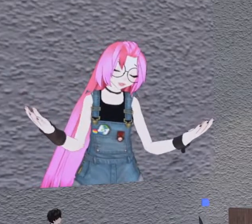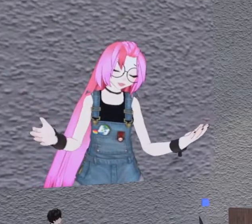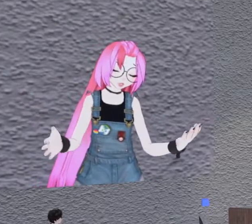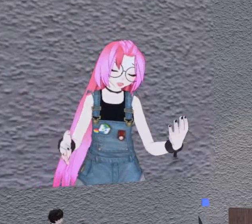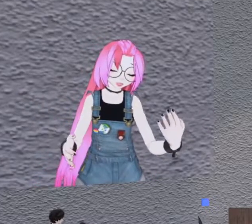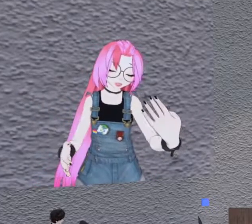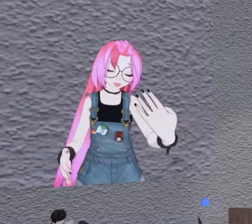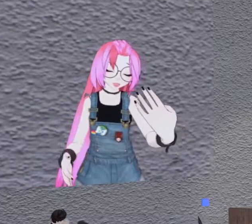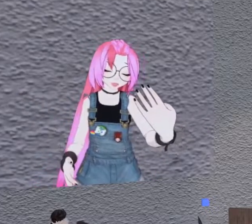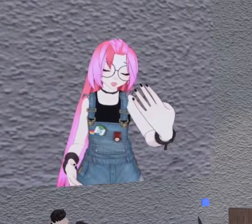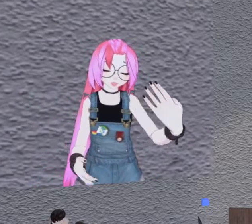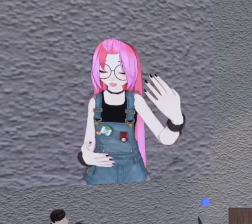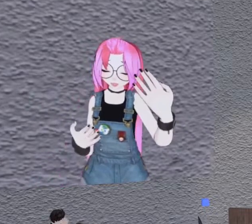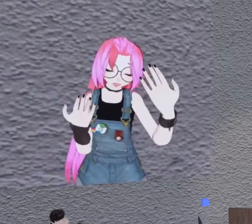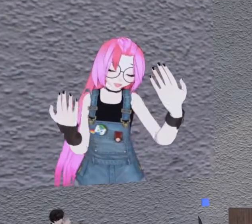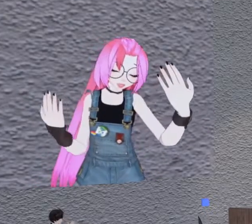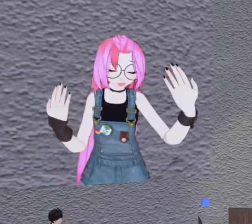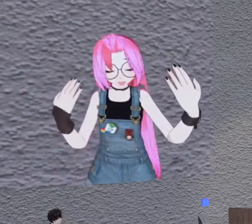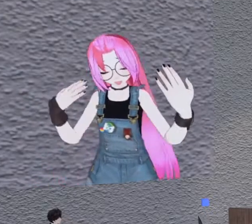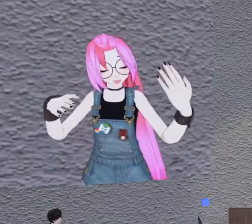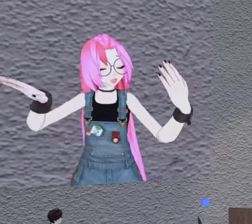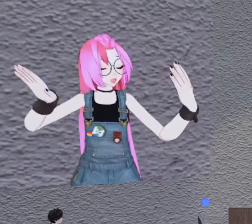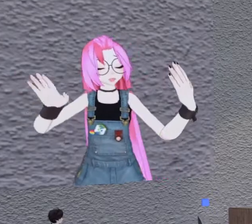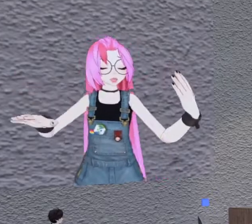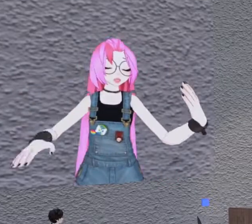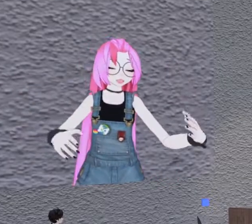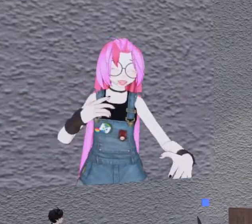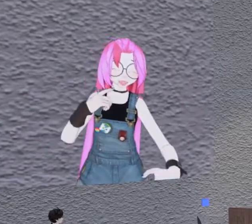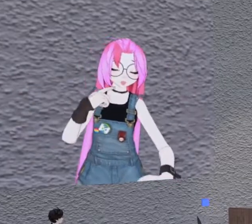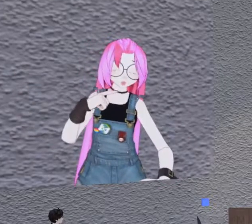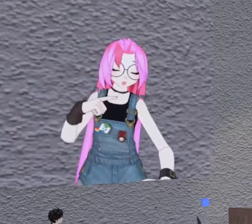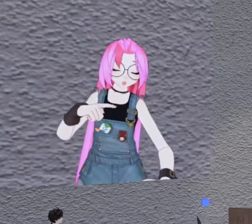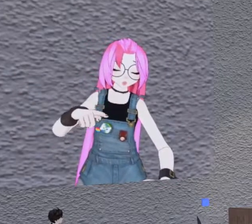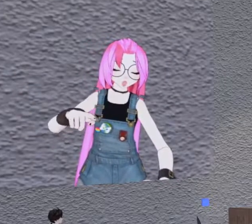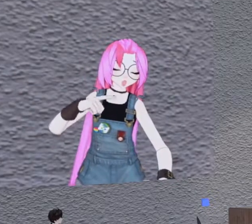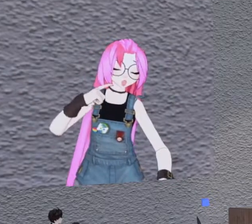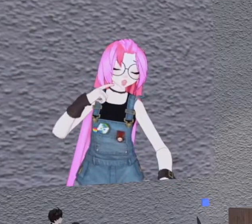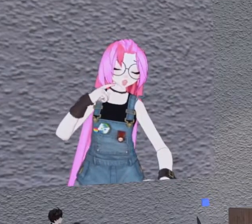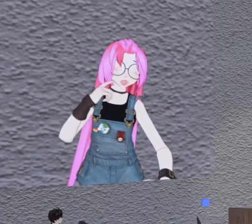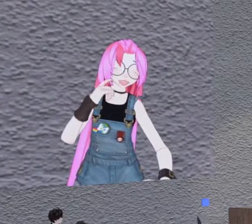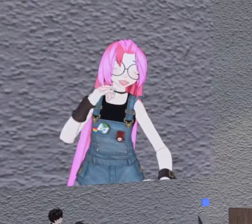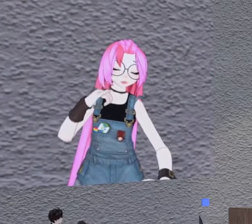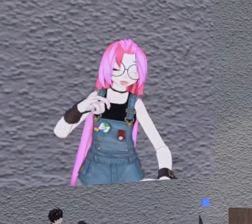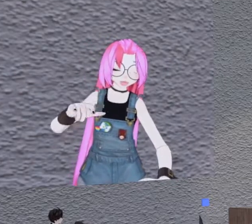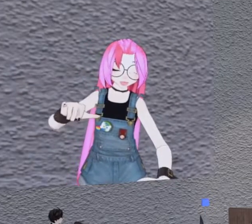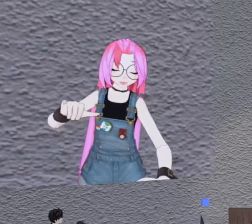So yeah, there's about 4. There might be 5 that I don't know of. But yeah, my recommendation